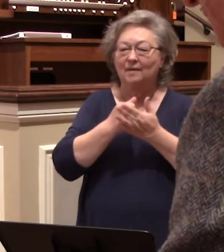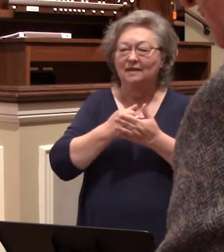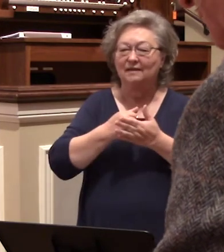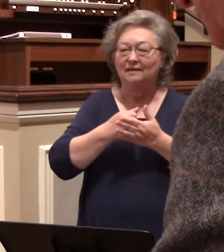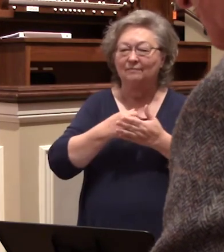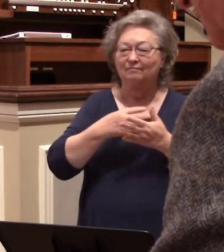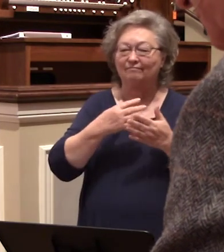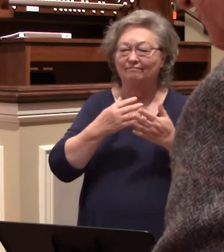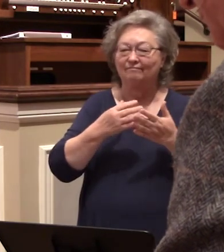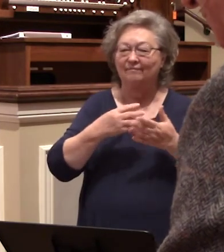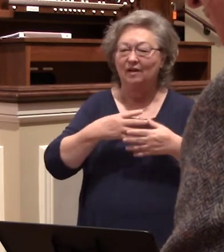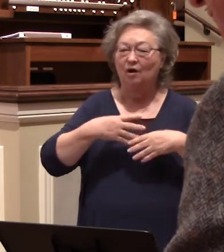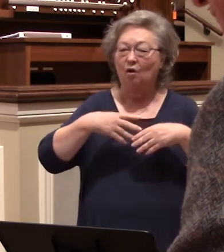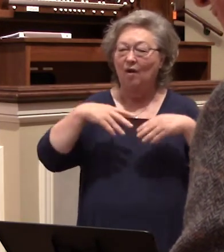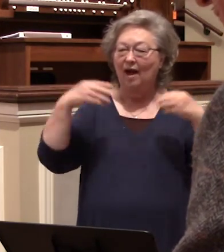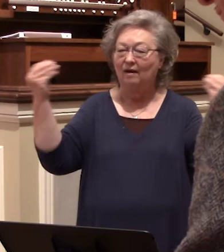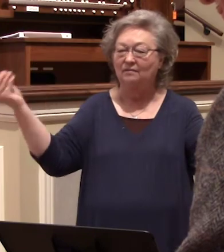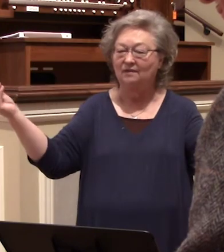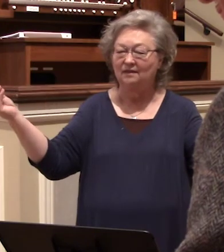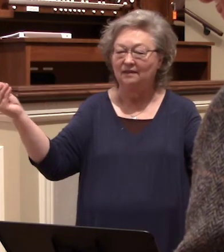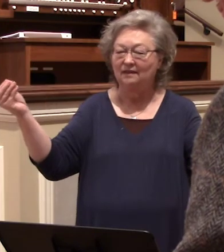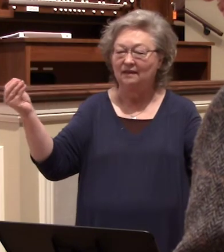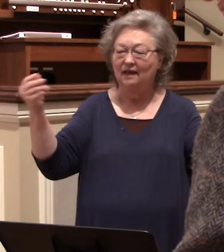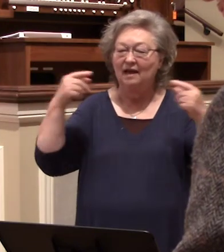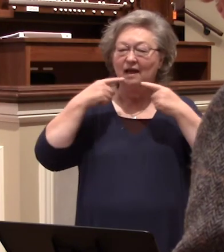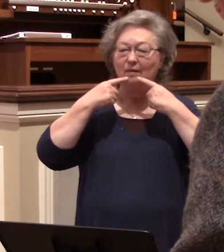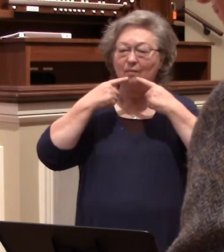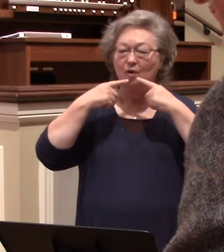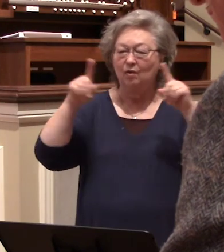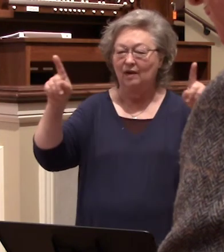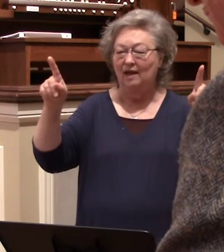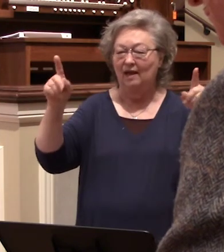of Christmas, that we among all people, we do